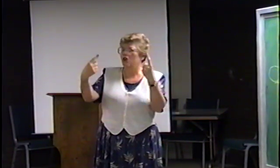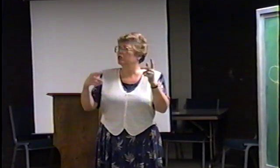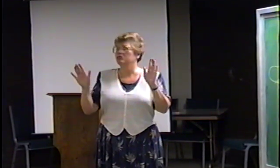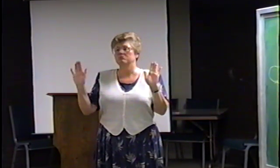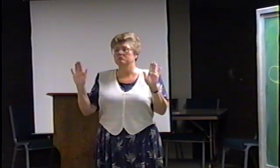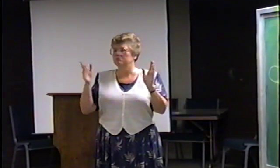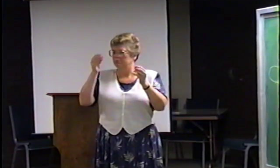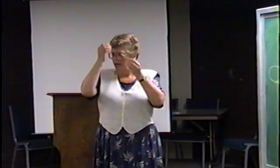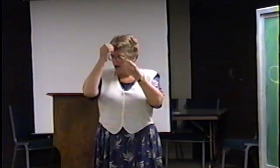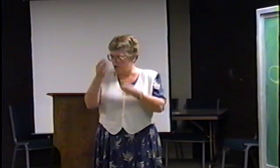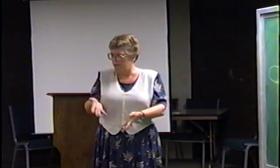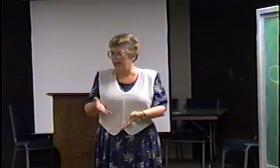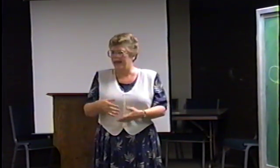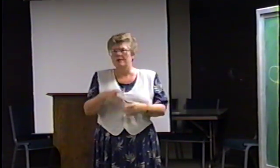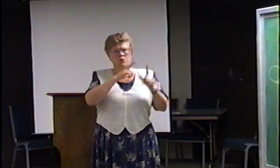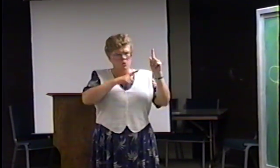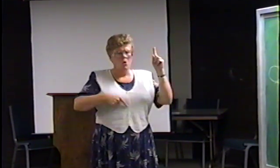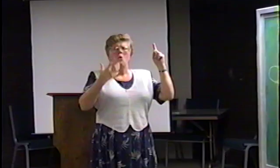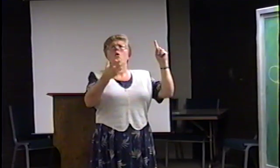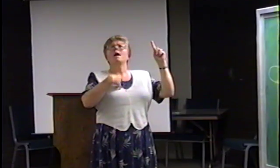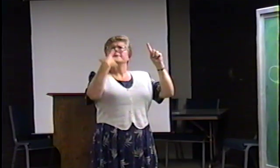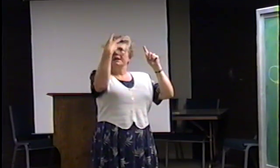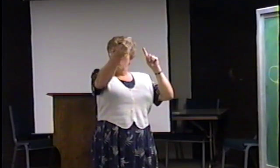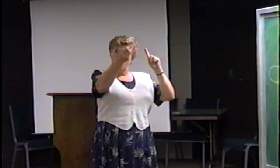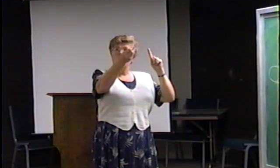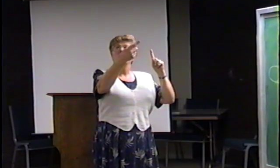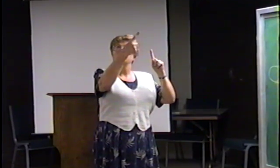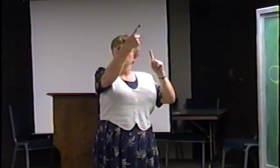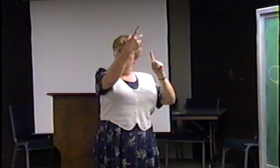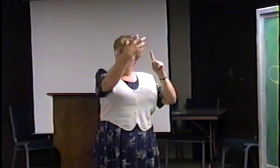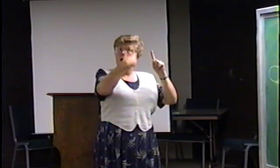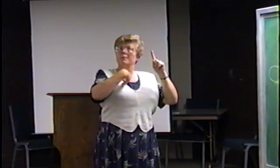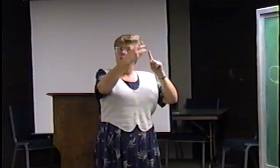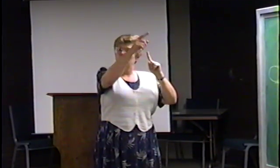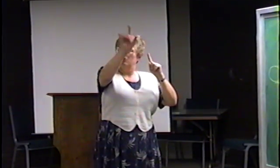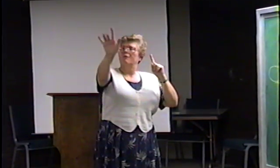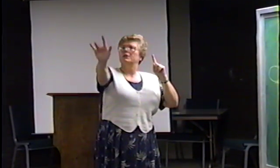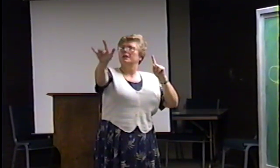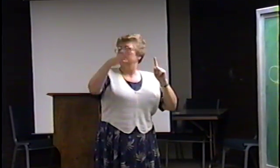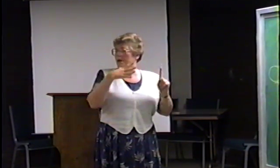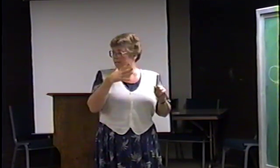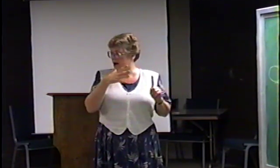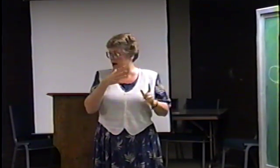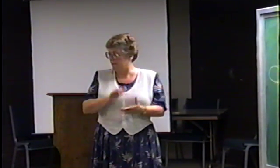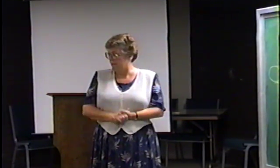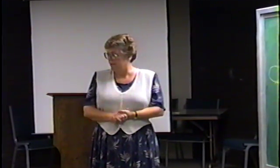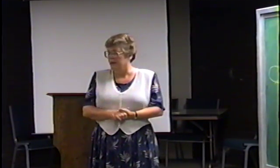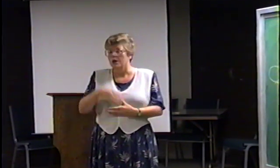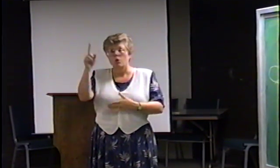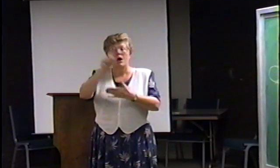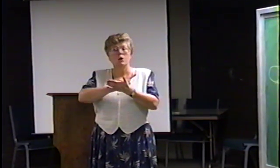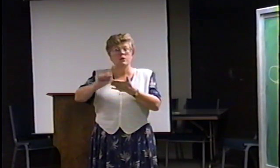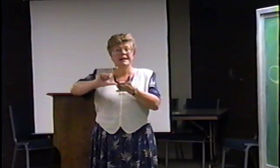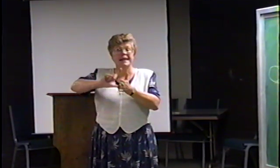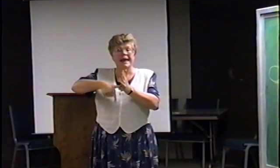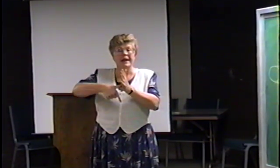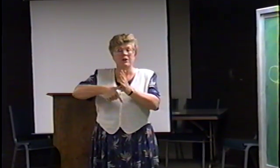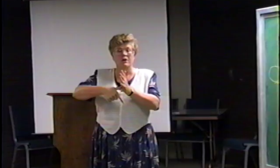are you? Obey. Want me go? You want me go? Got my mom. Long week later,